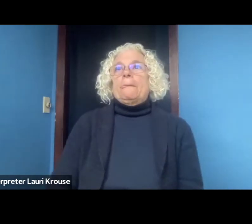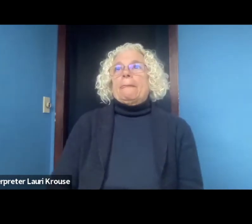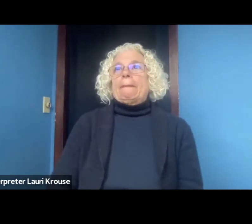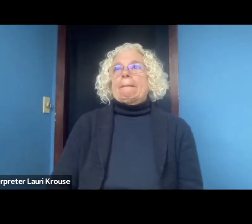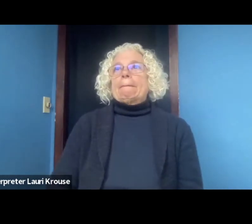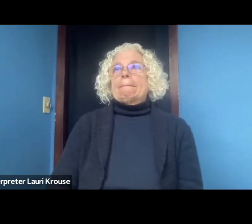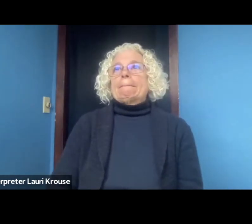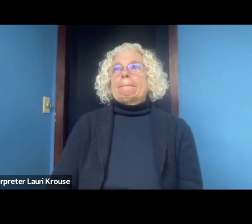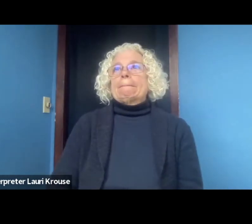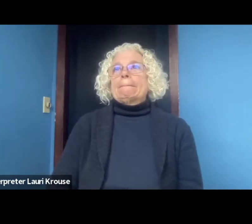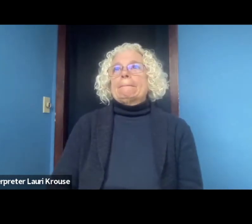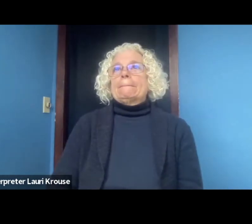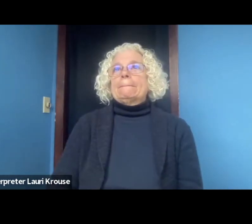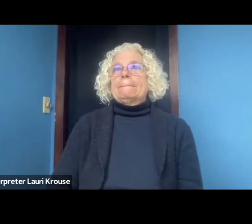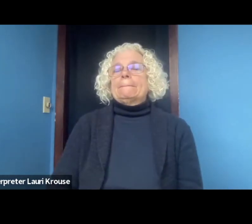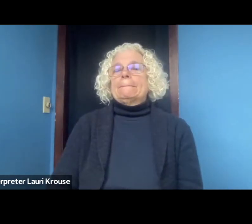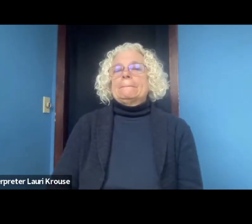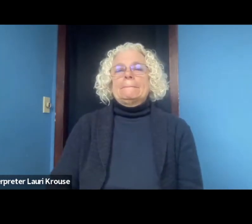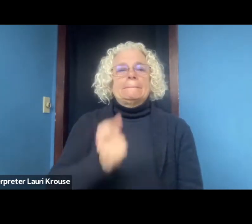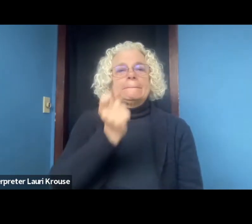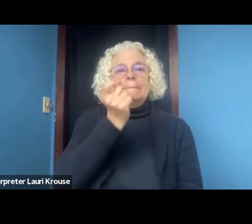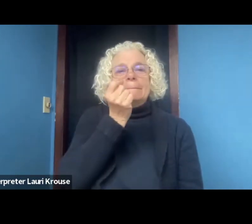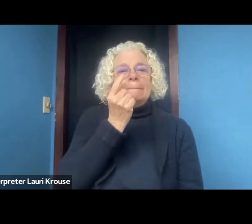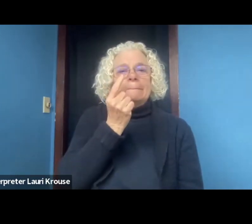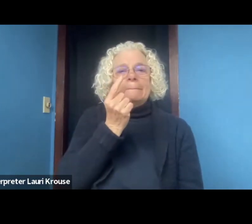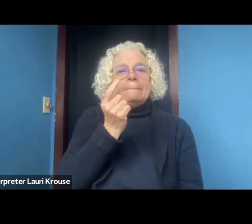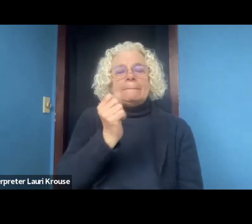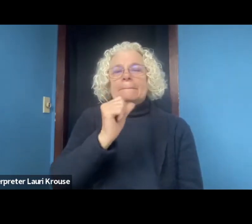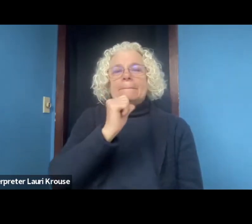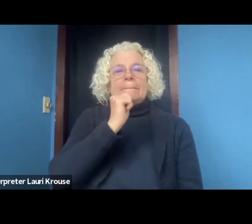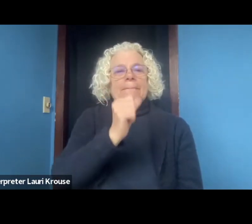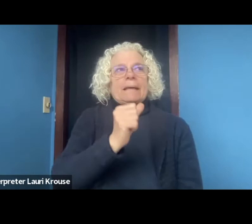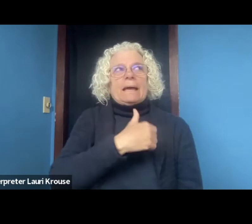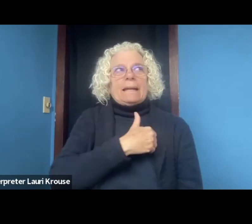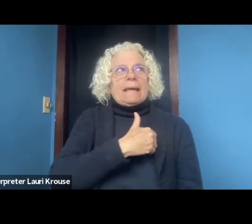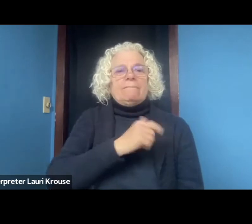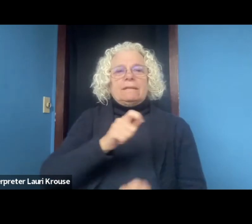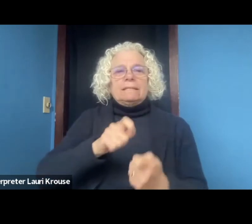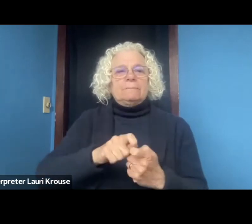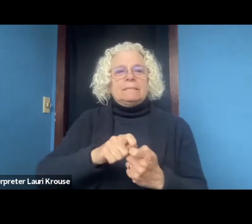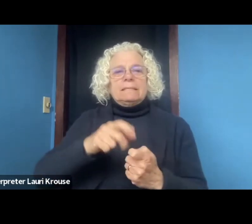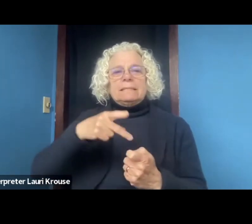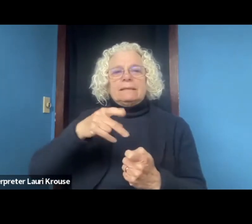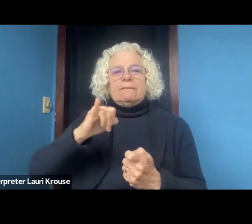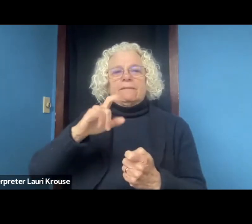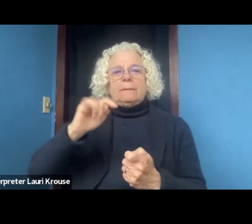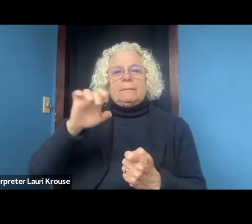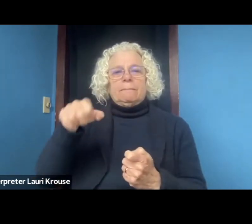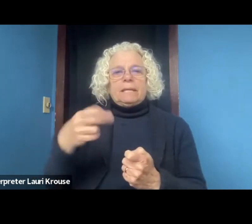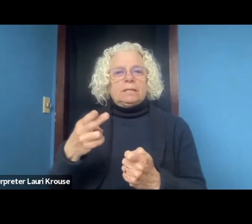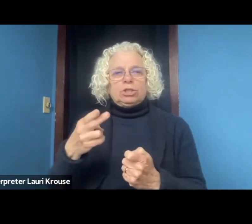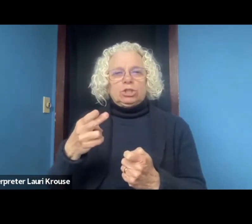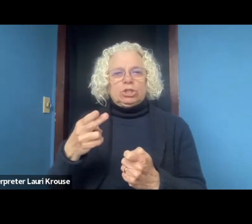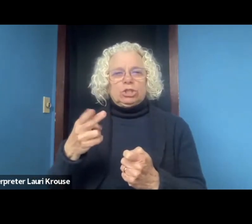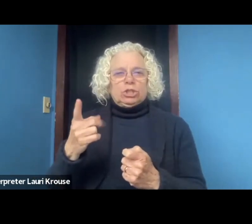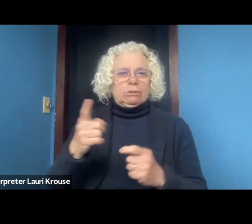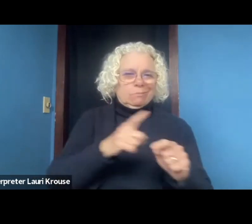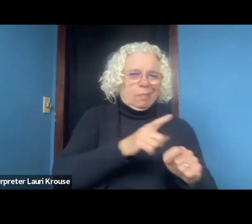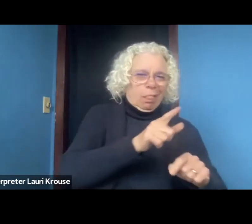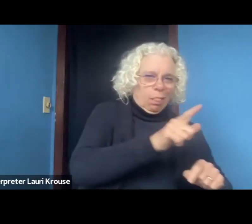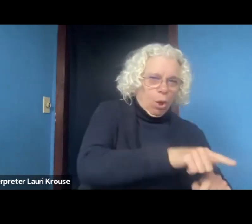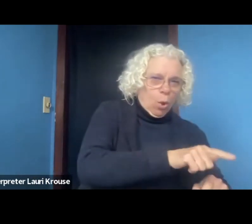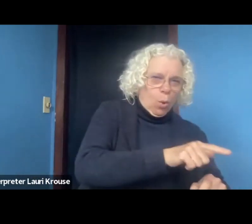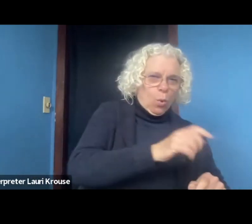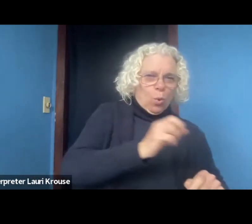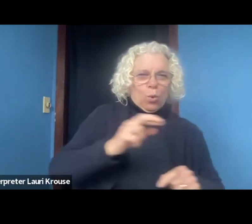and we can keep it non-pitched. We can keep it, or unless we have like a drone, or something. So I just need someone